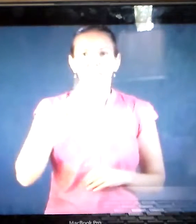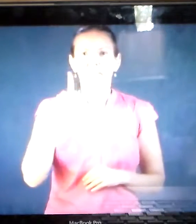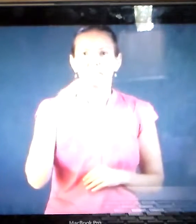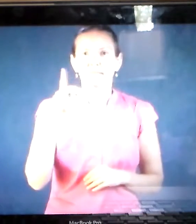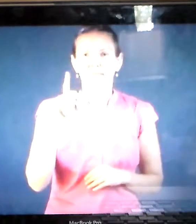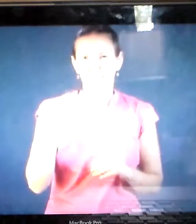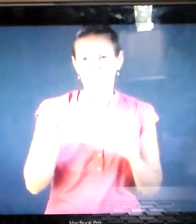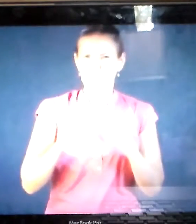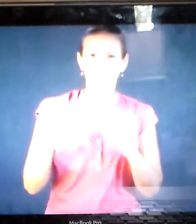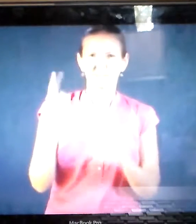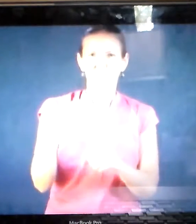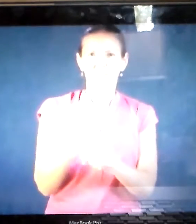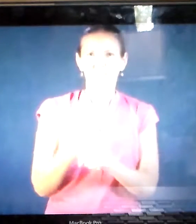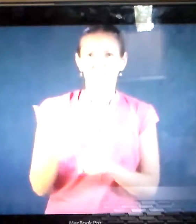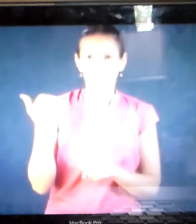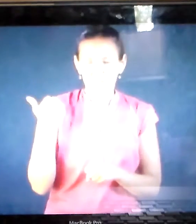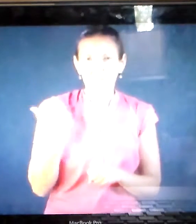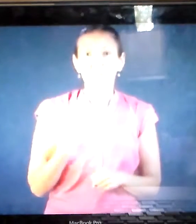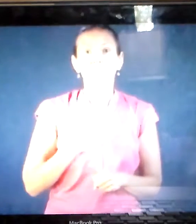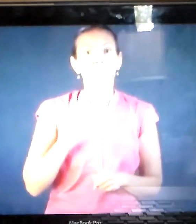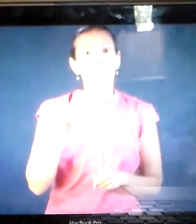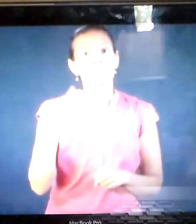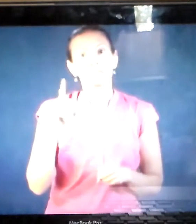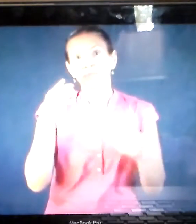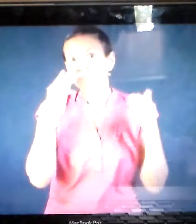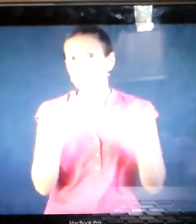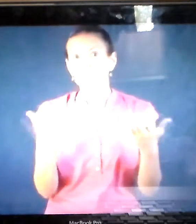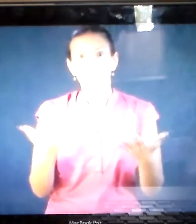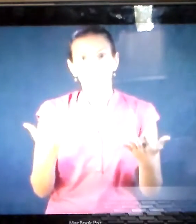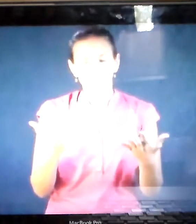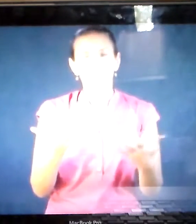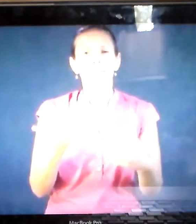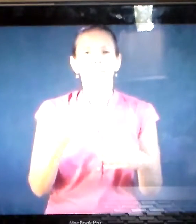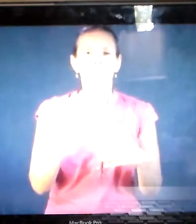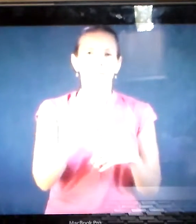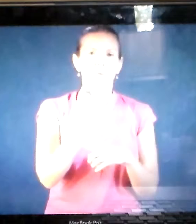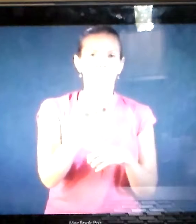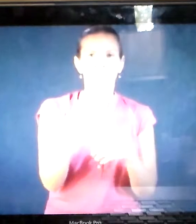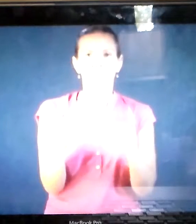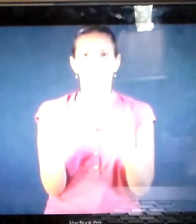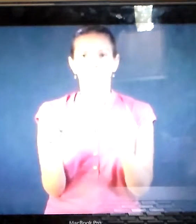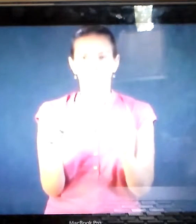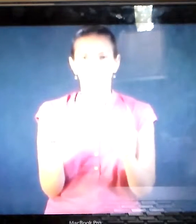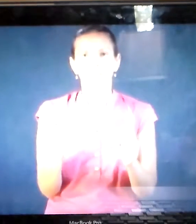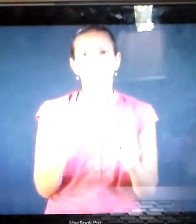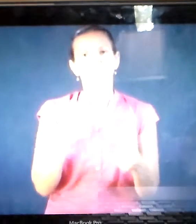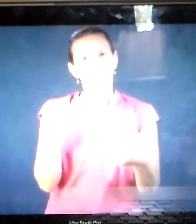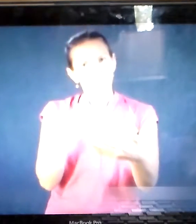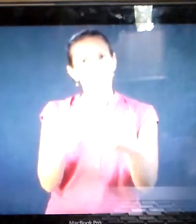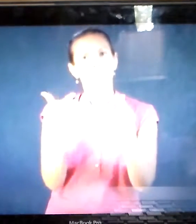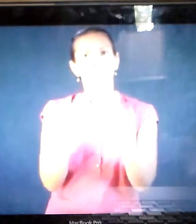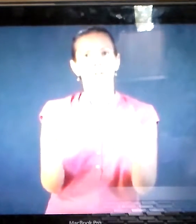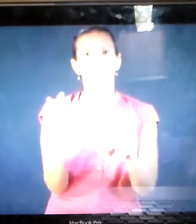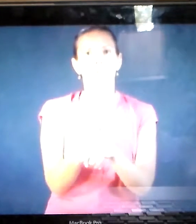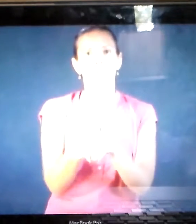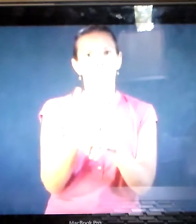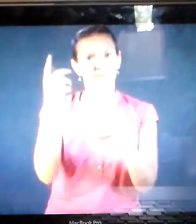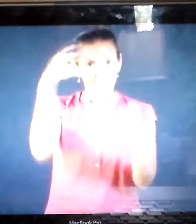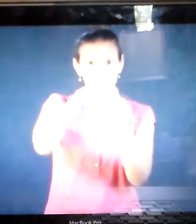and I just got my PhD about a year ago, and it was in education and